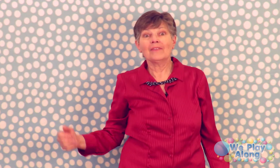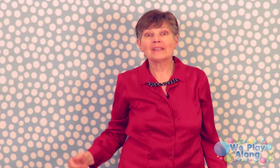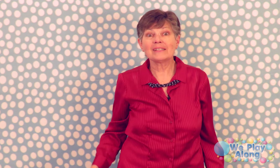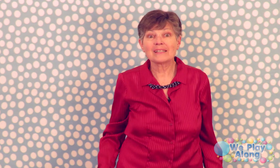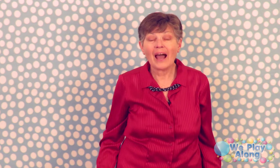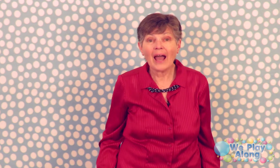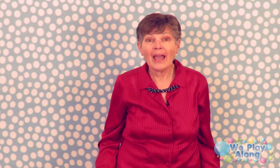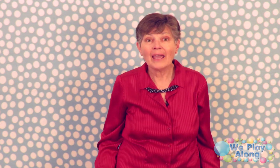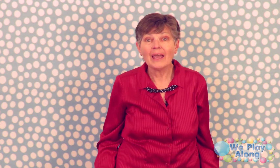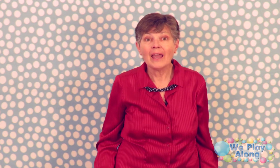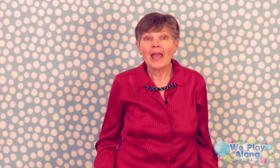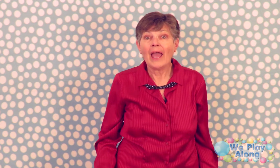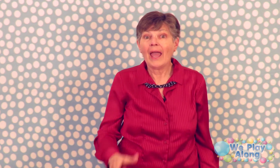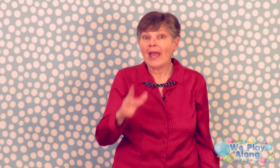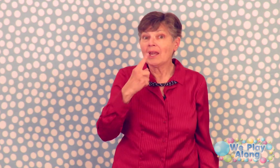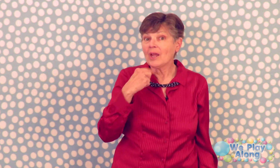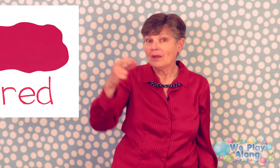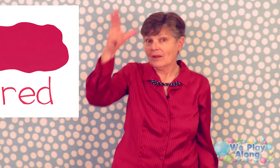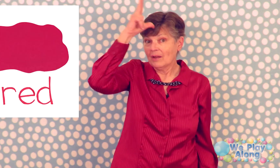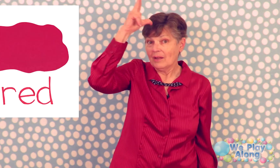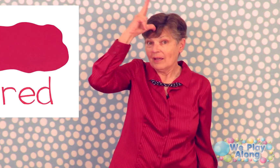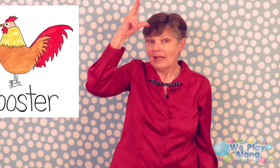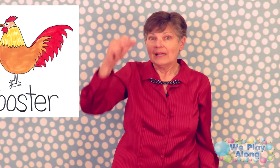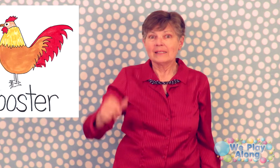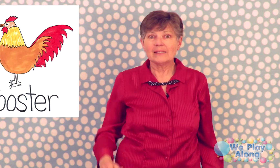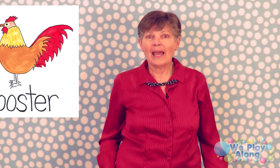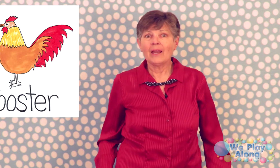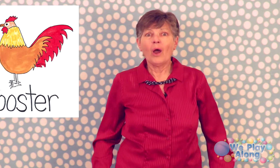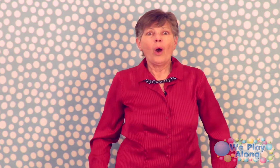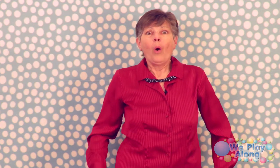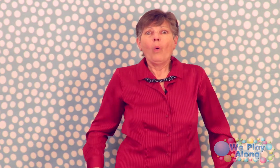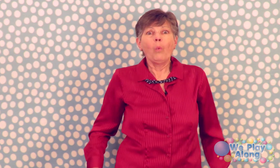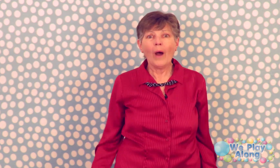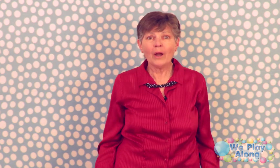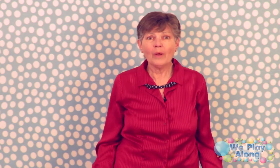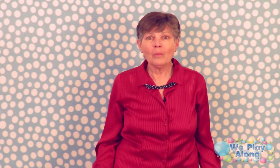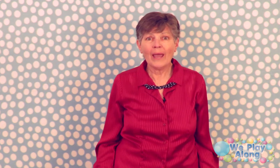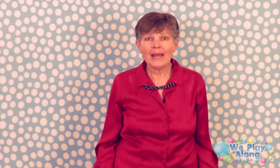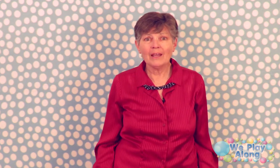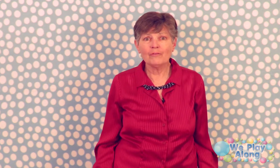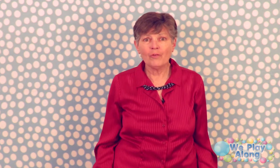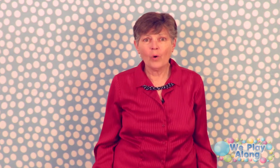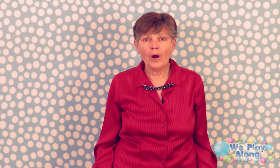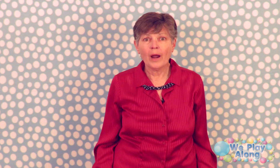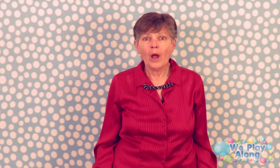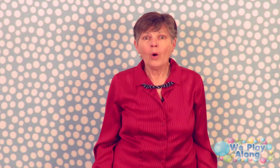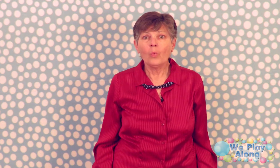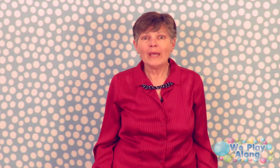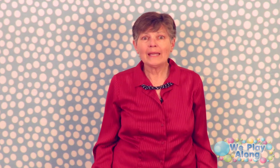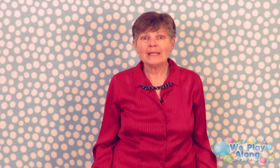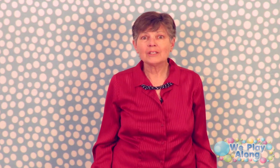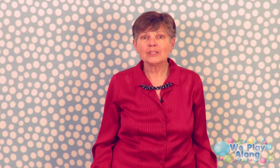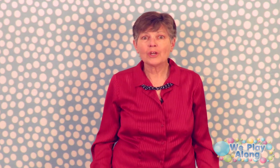the sky and said, "What are we waiting for? We need to